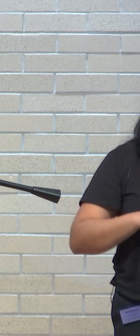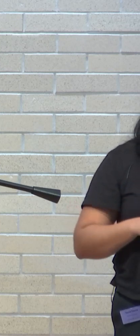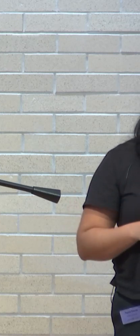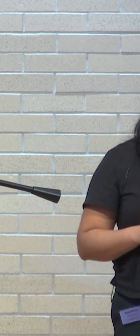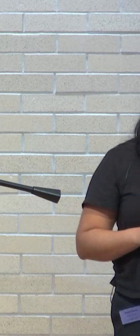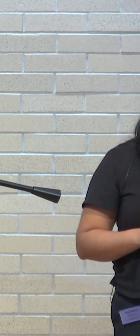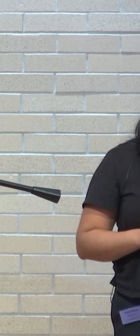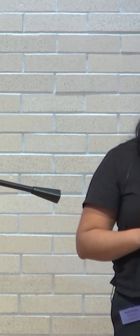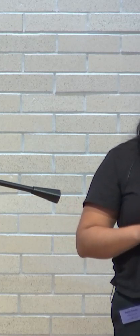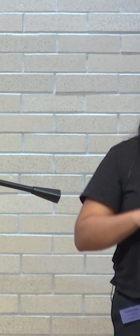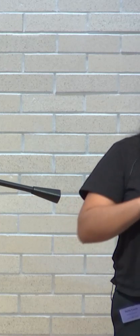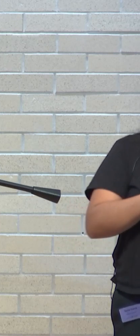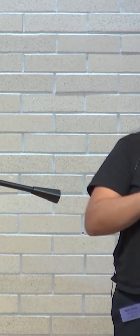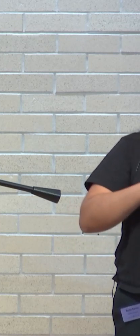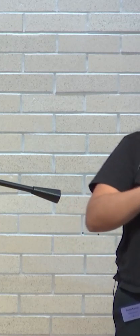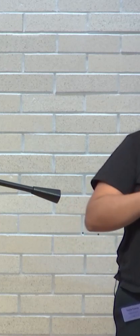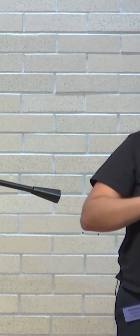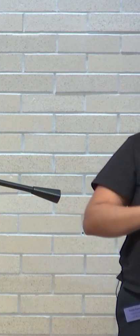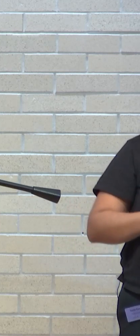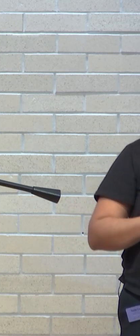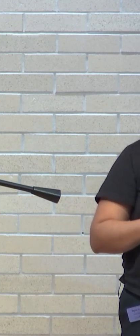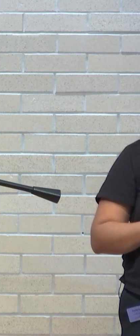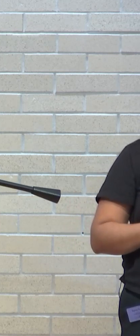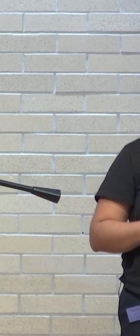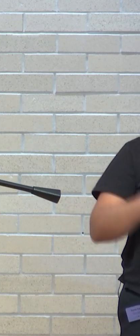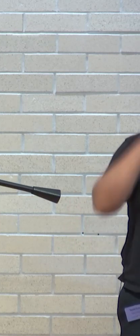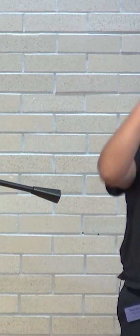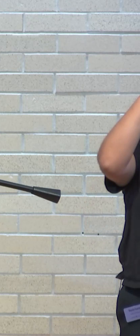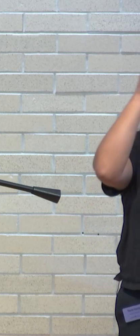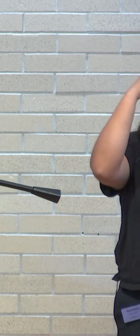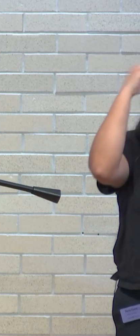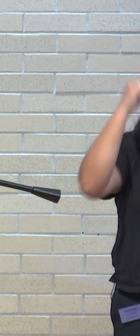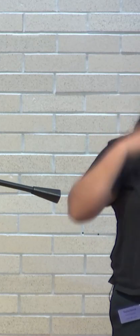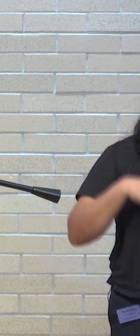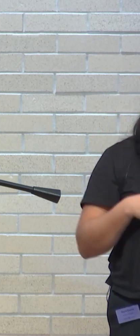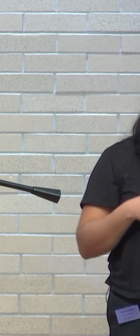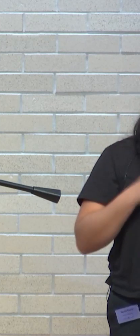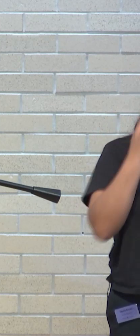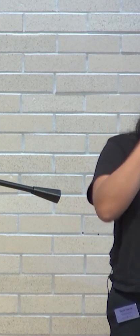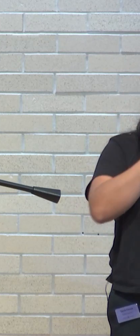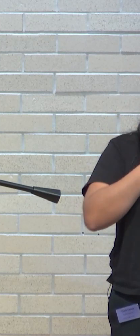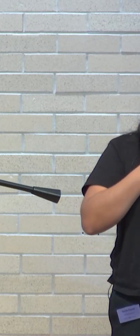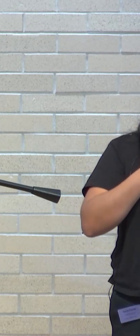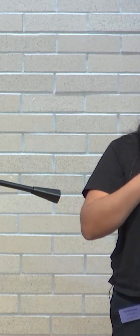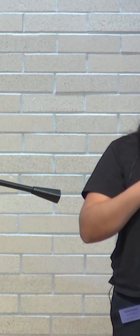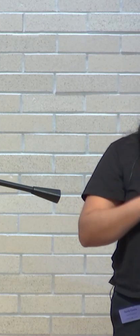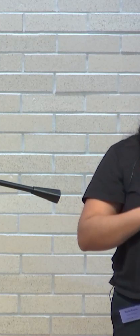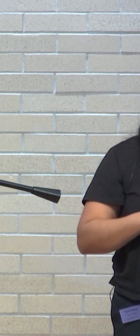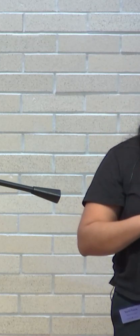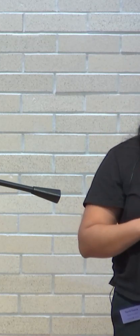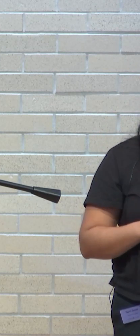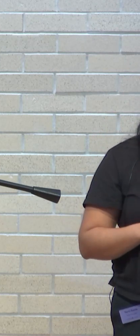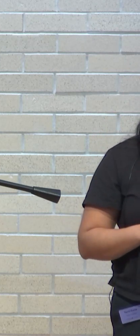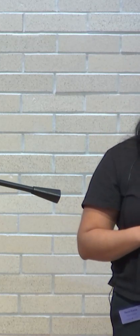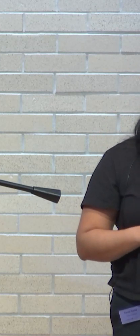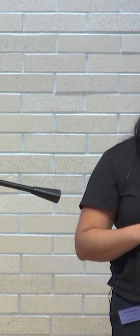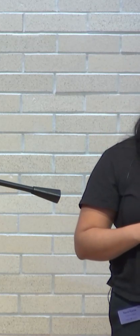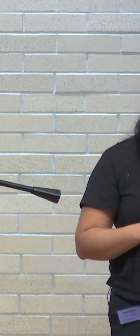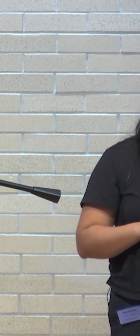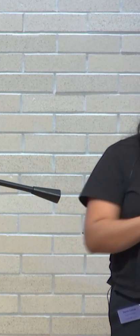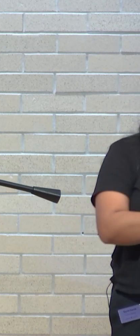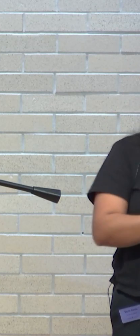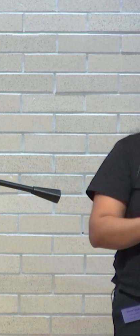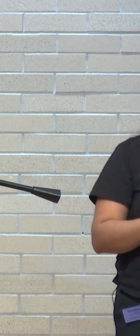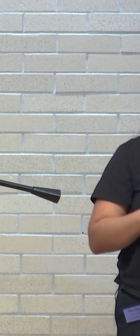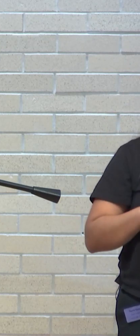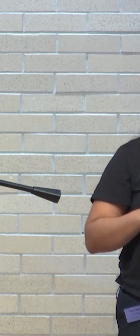local African-American talent, local talent from South Bend, to students that walk around campus every single day. We hope that as